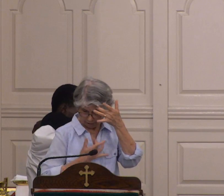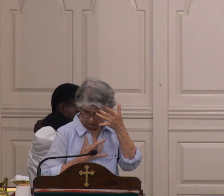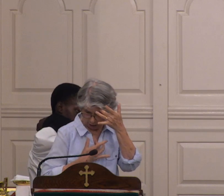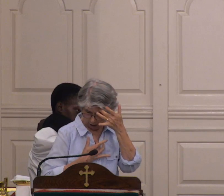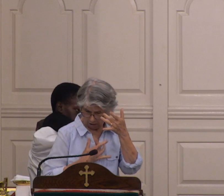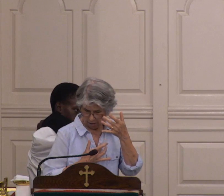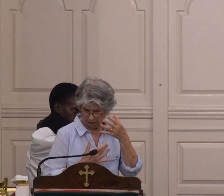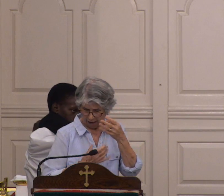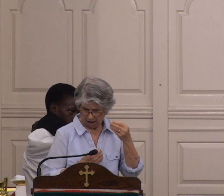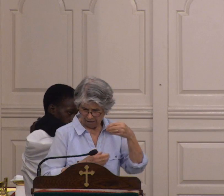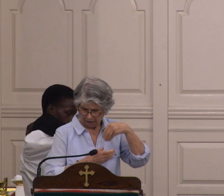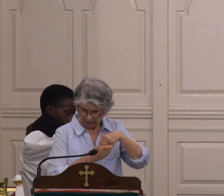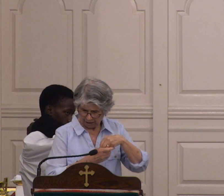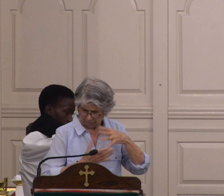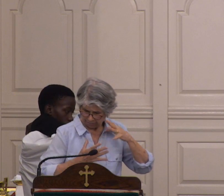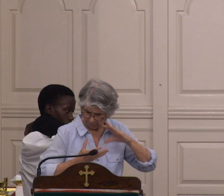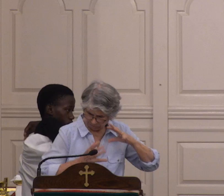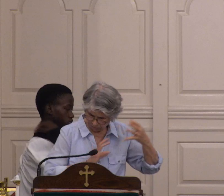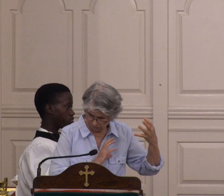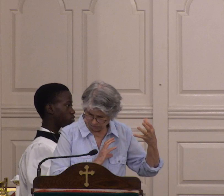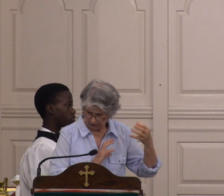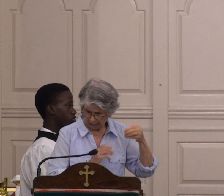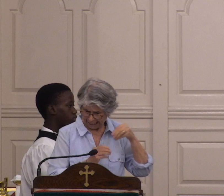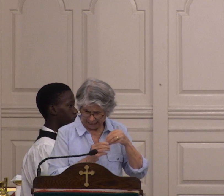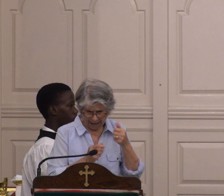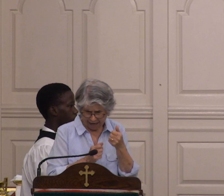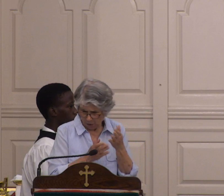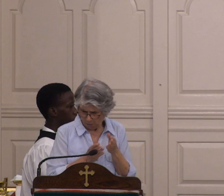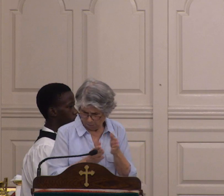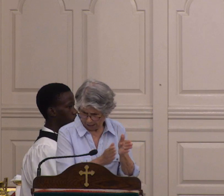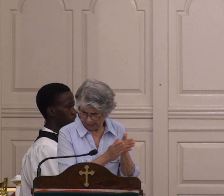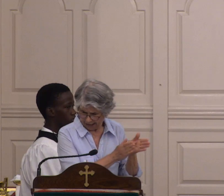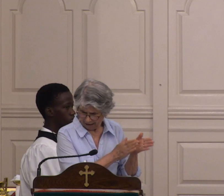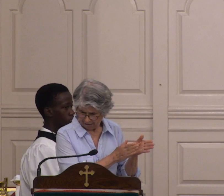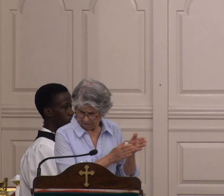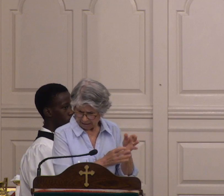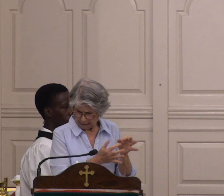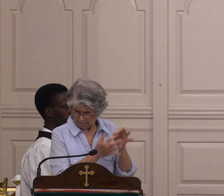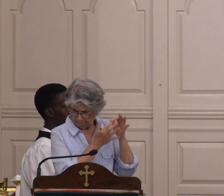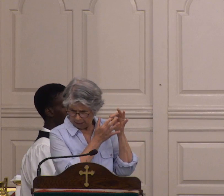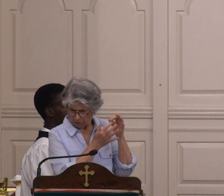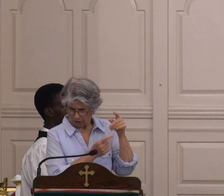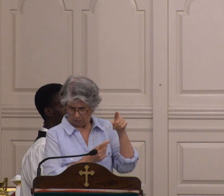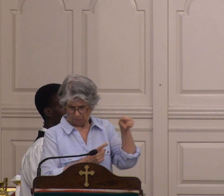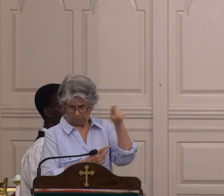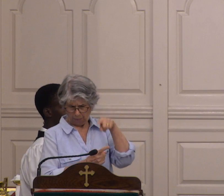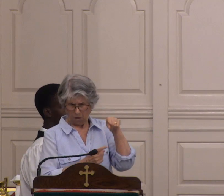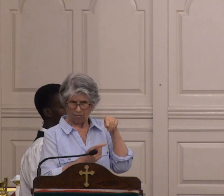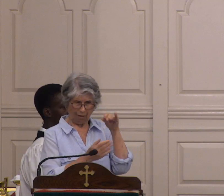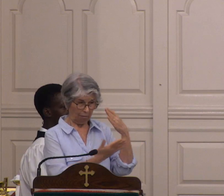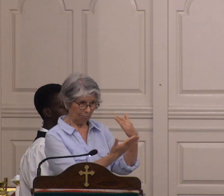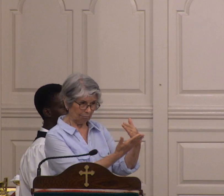For all who are sick and in distress in any way,